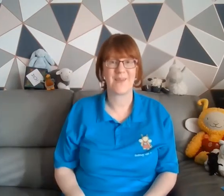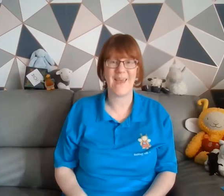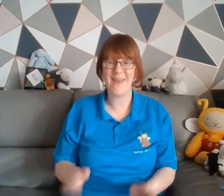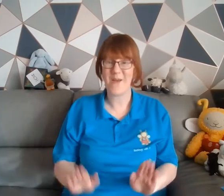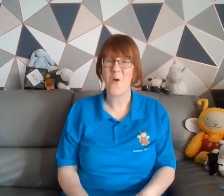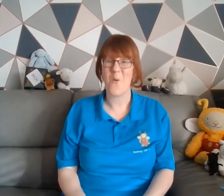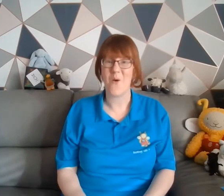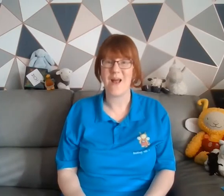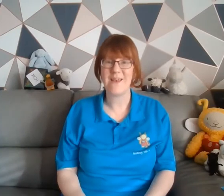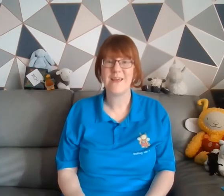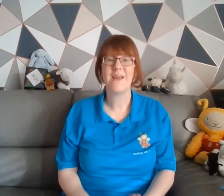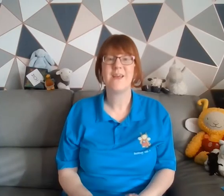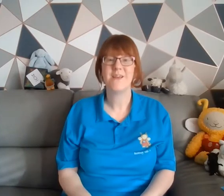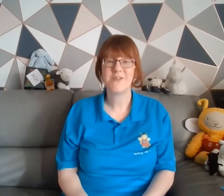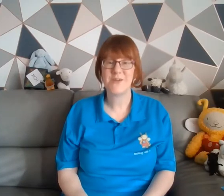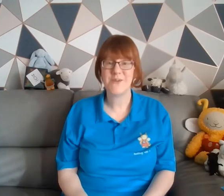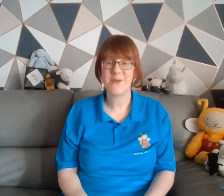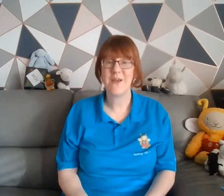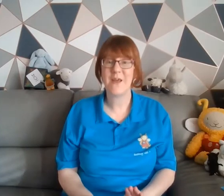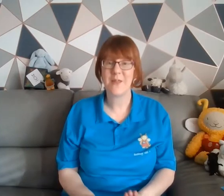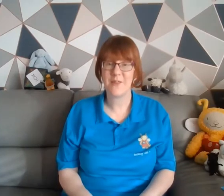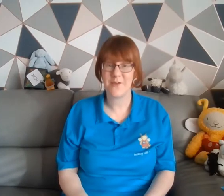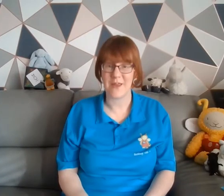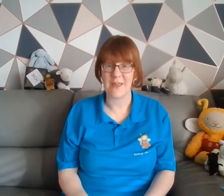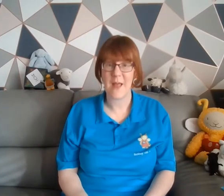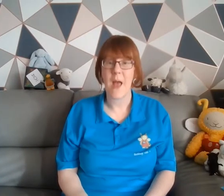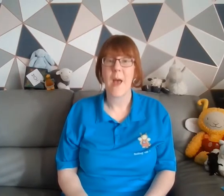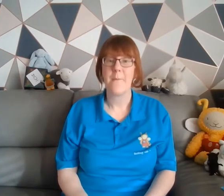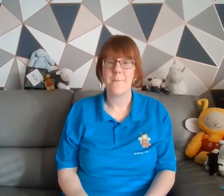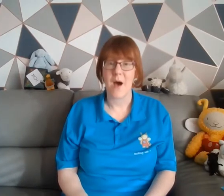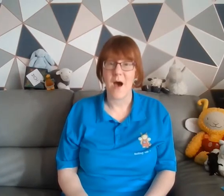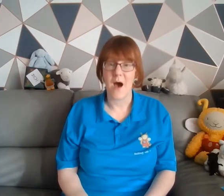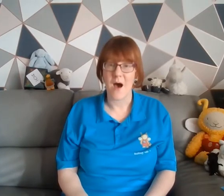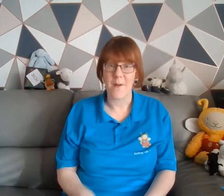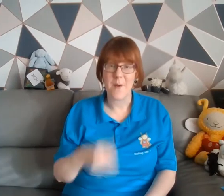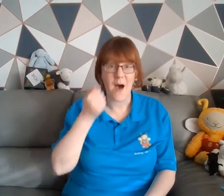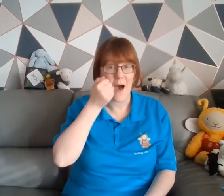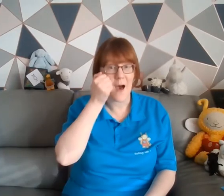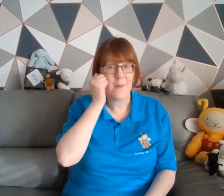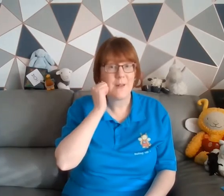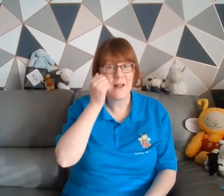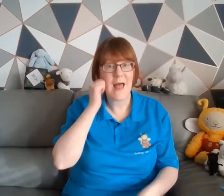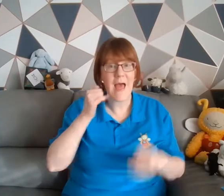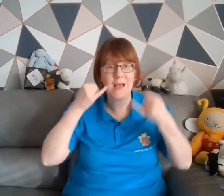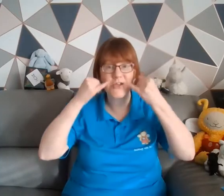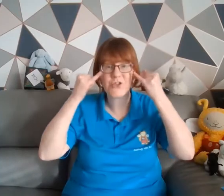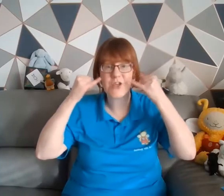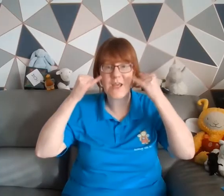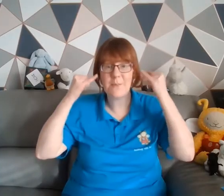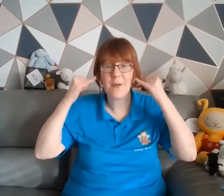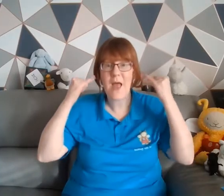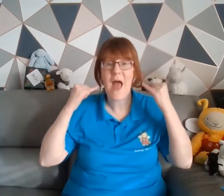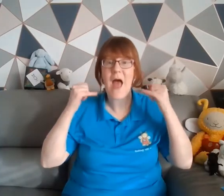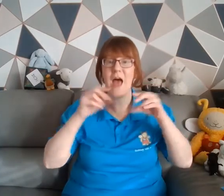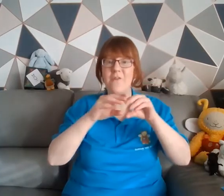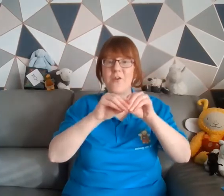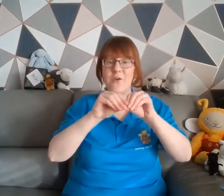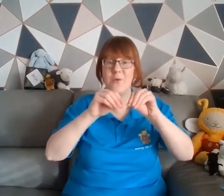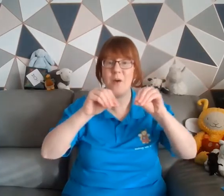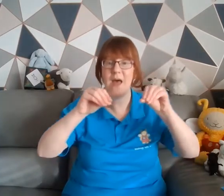Okay, one, two, three. Ba ba, black sheep, have you